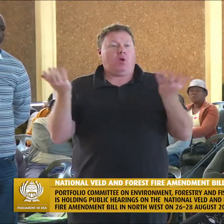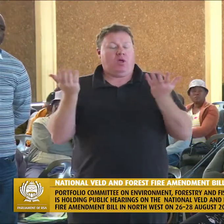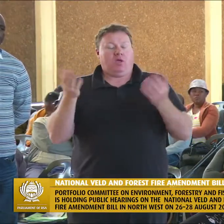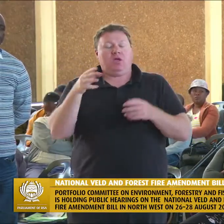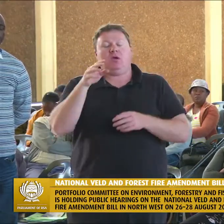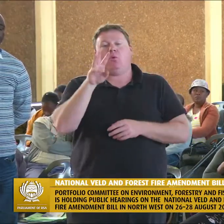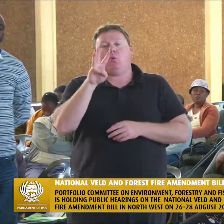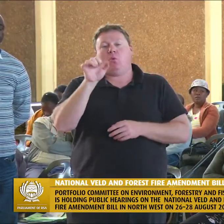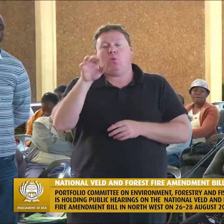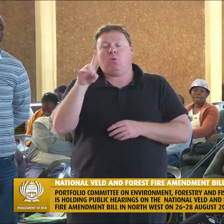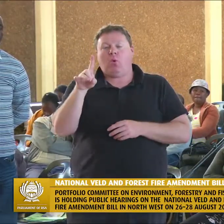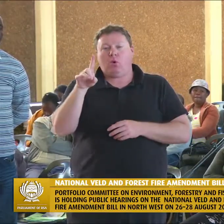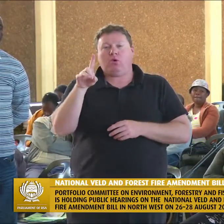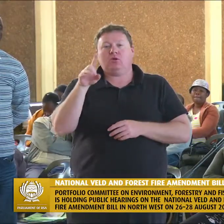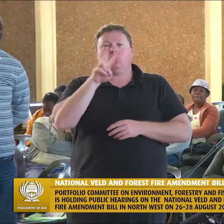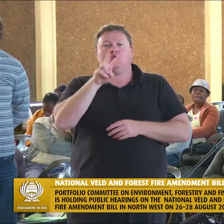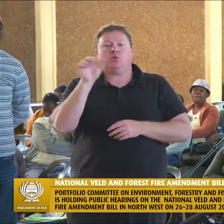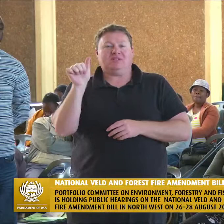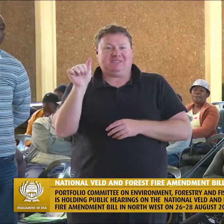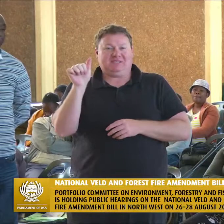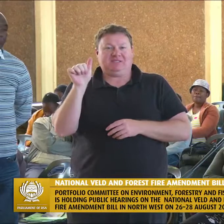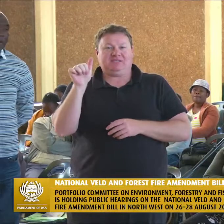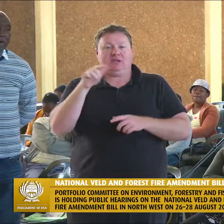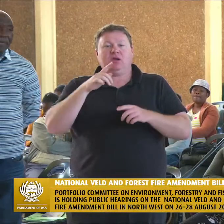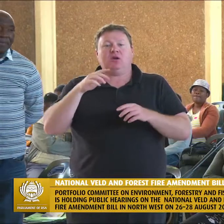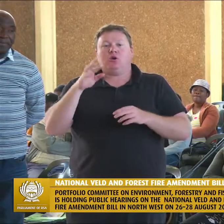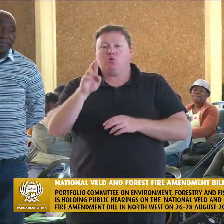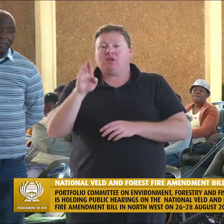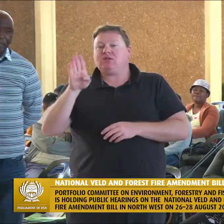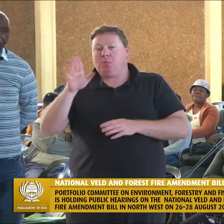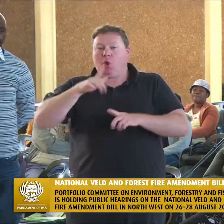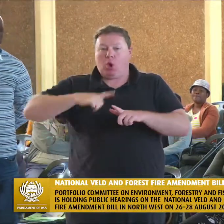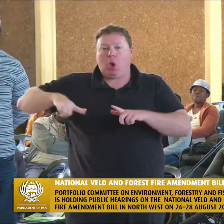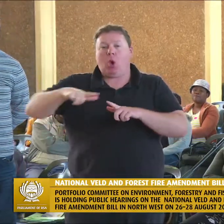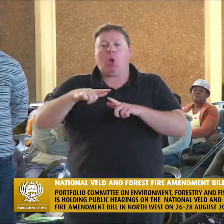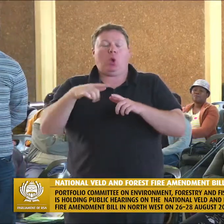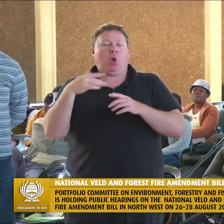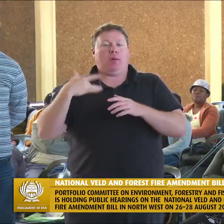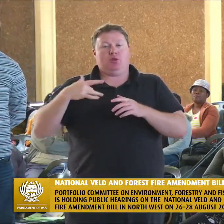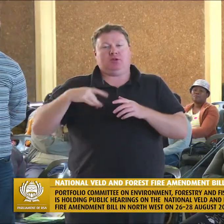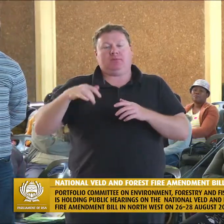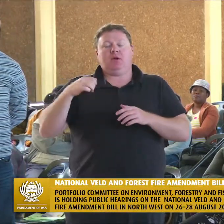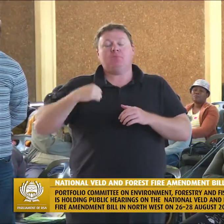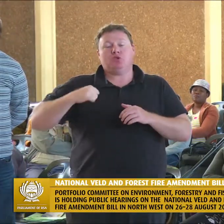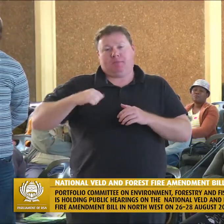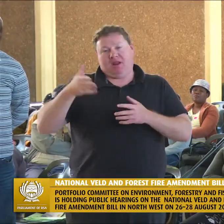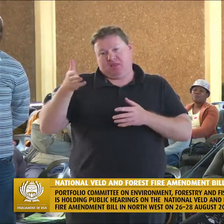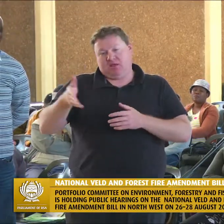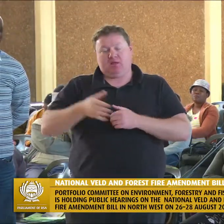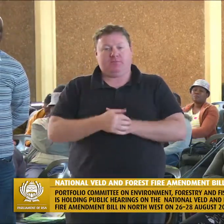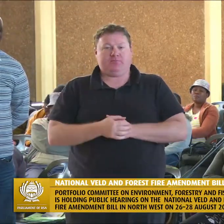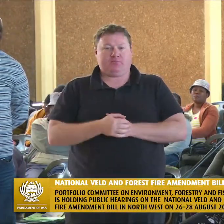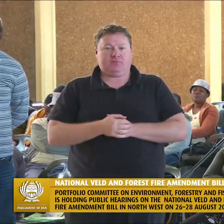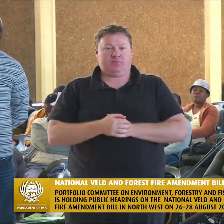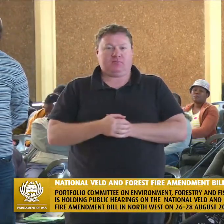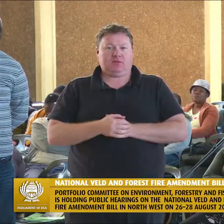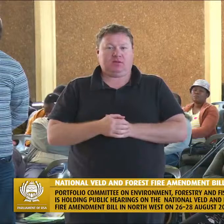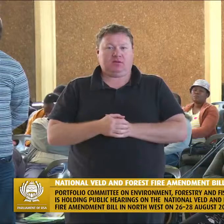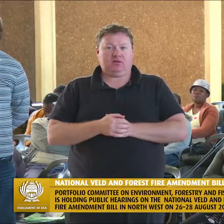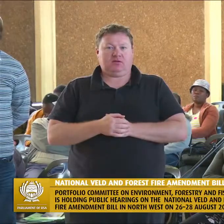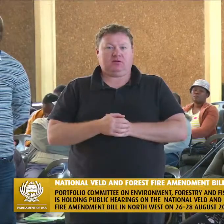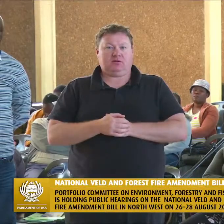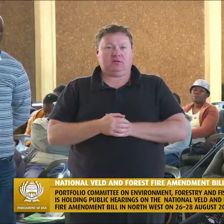local municipalities rustenberg local municipality a gay mammal mumbai save our